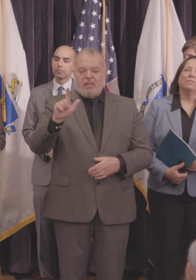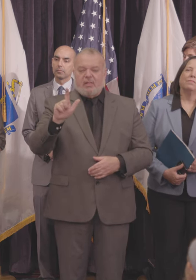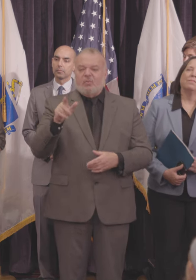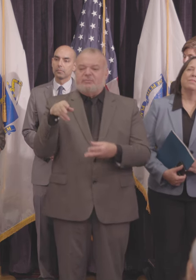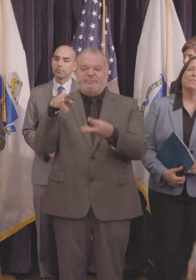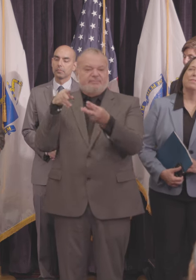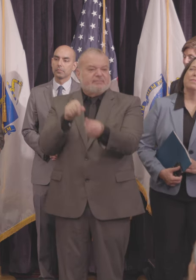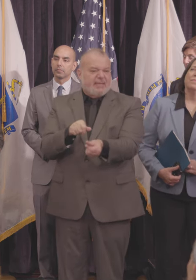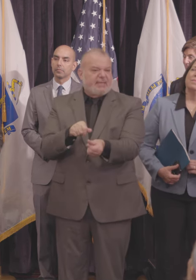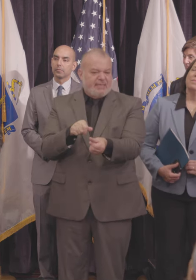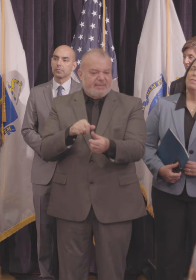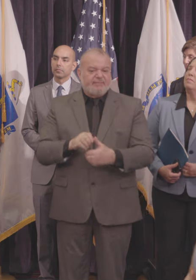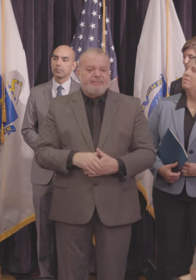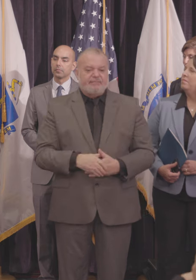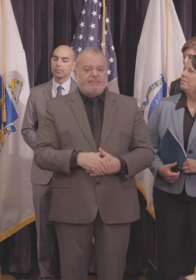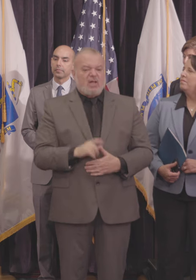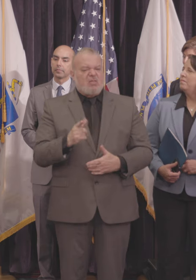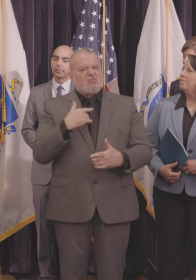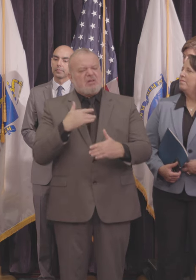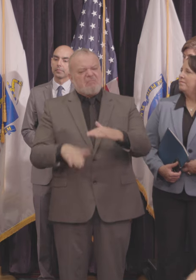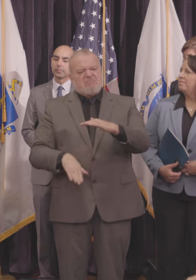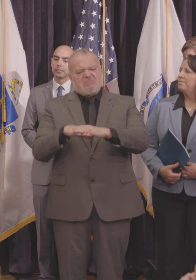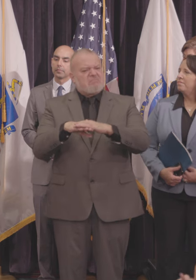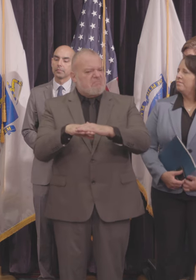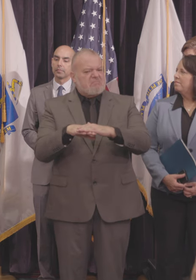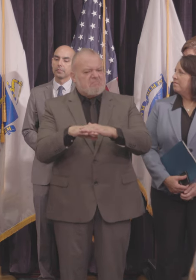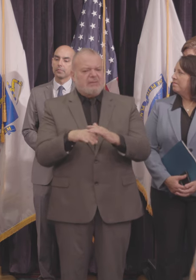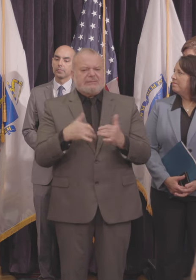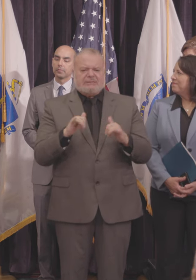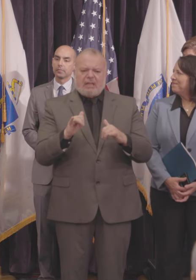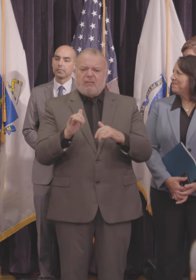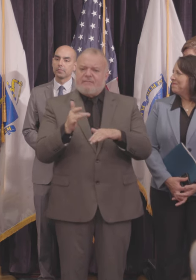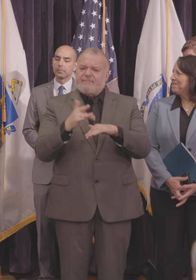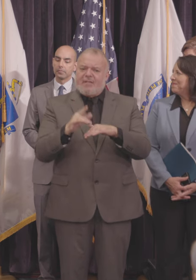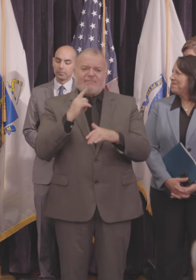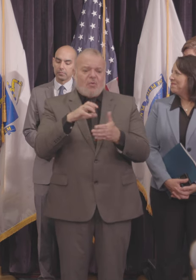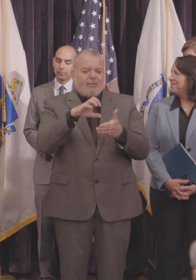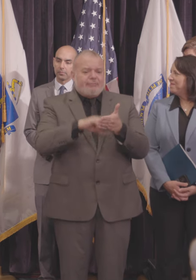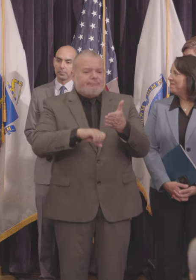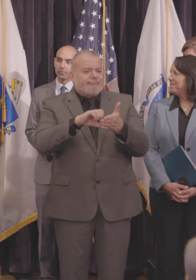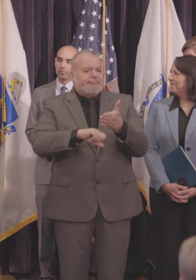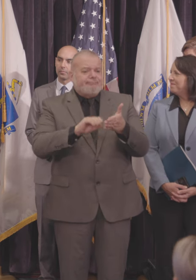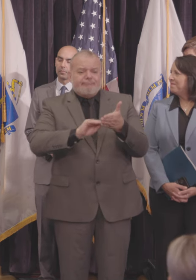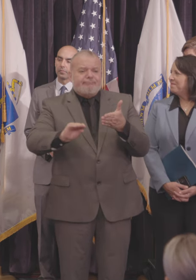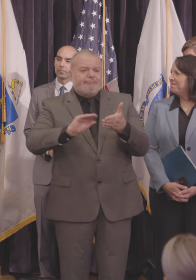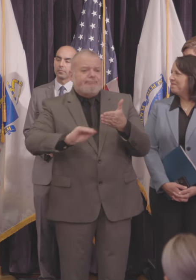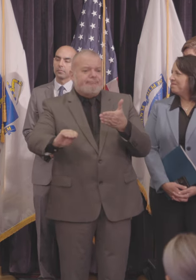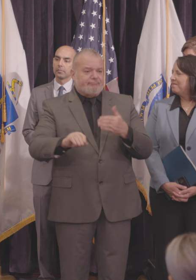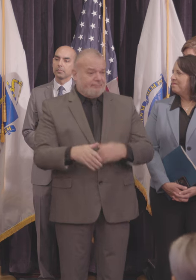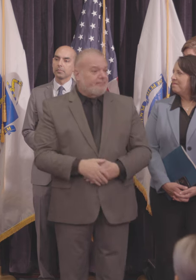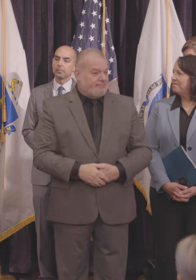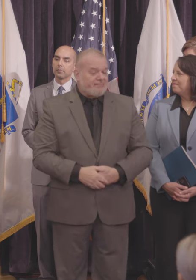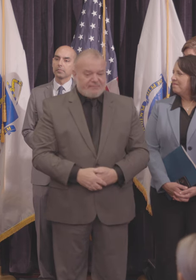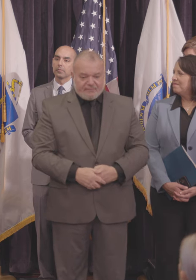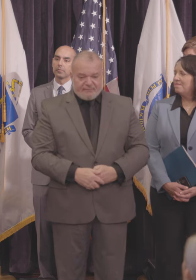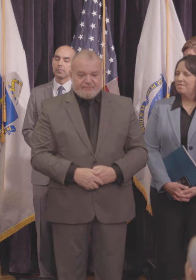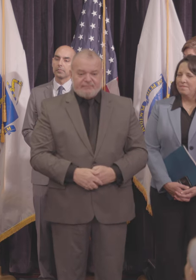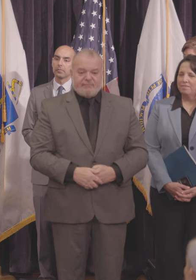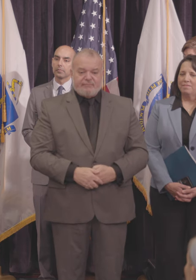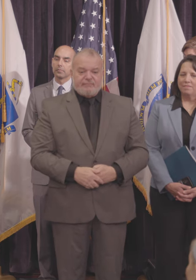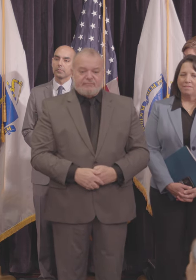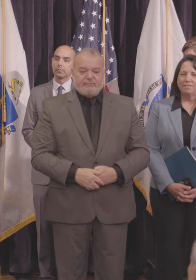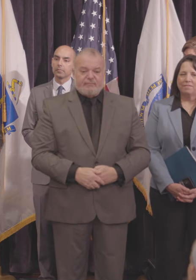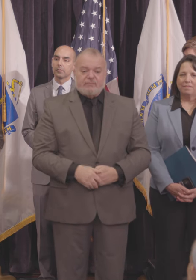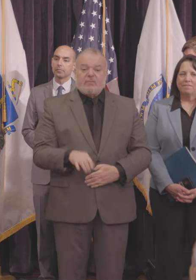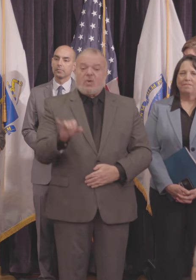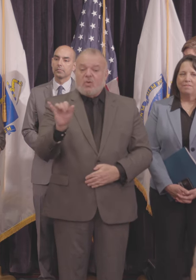now reached a record high of $8 billion. I want to underscore the last point. This budget does not rely on the use of stabilization fund and